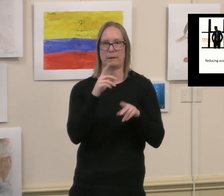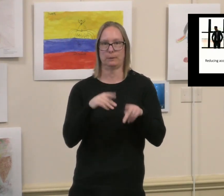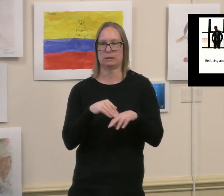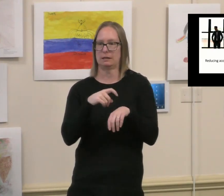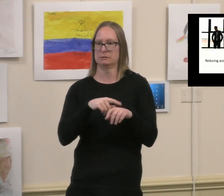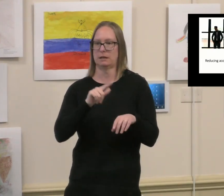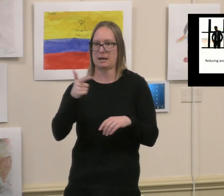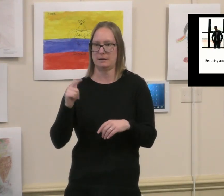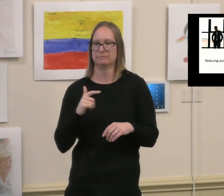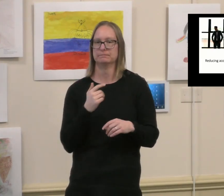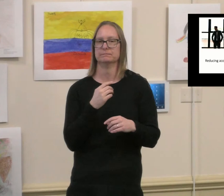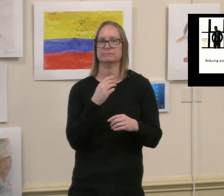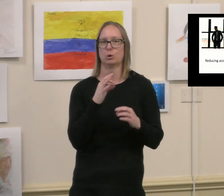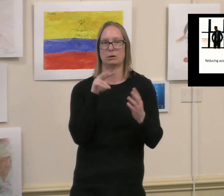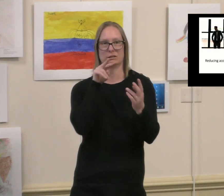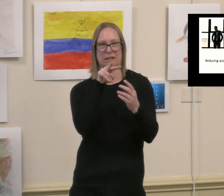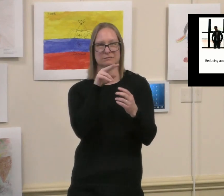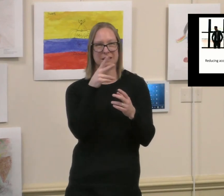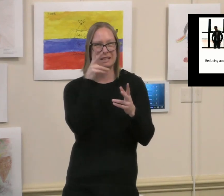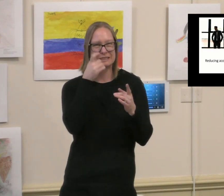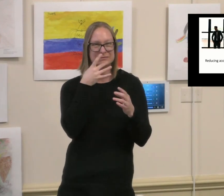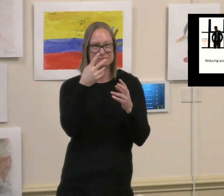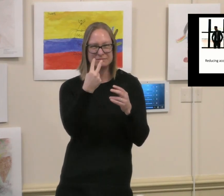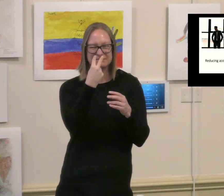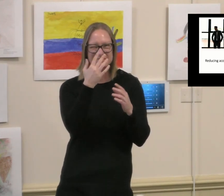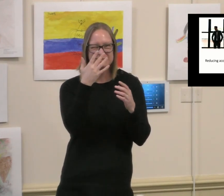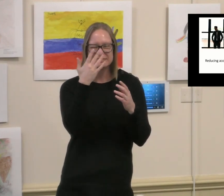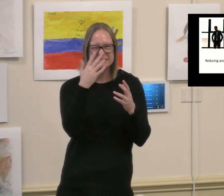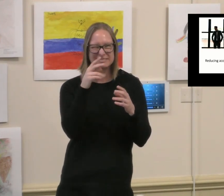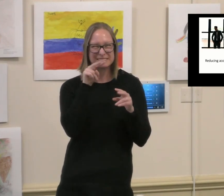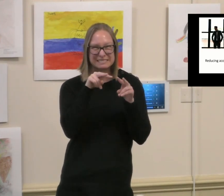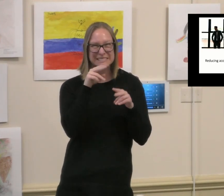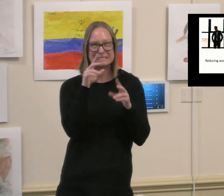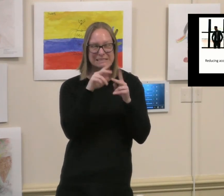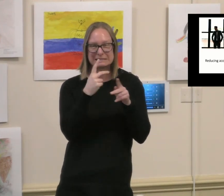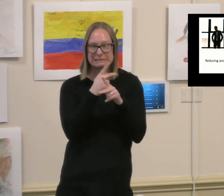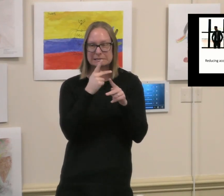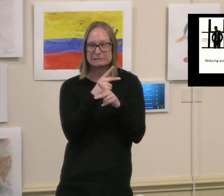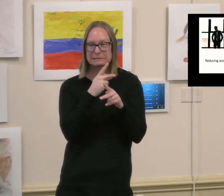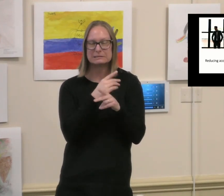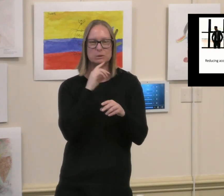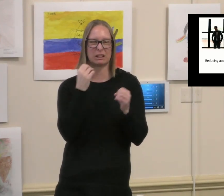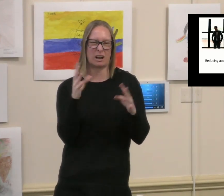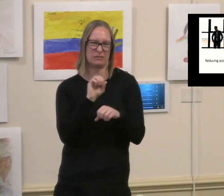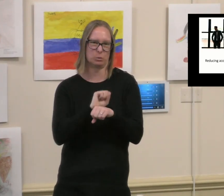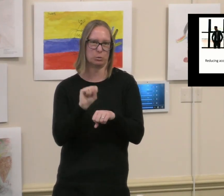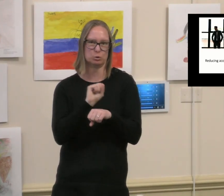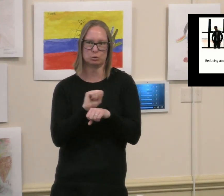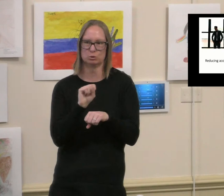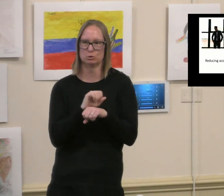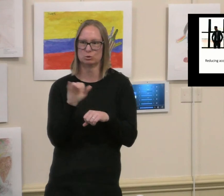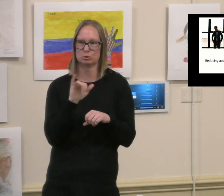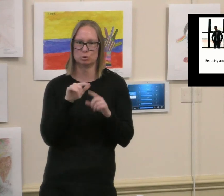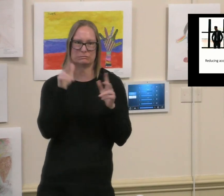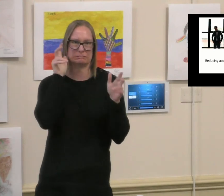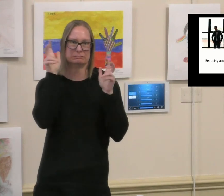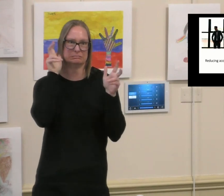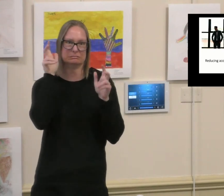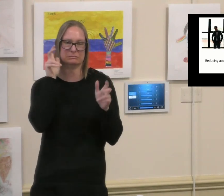take off their hearing aids, they might have to give it some time, there might be some light that's really distracting. It's just a lot of work on